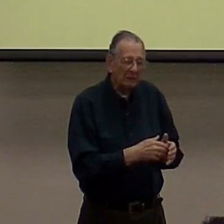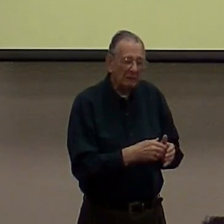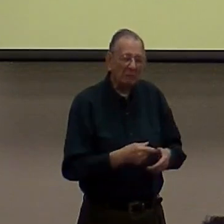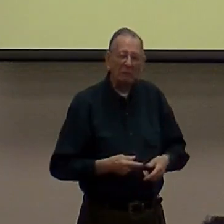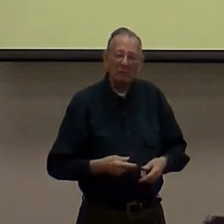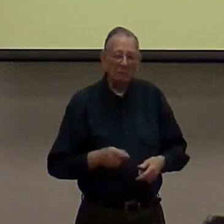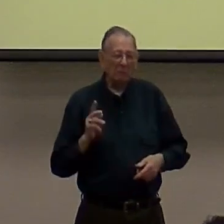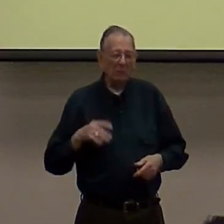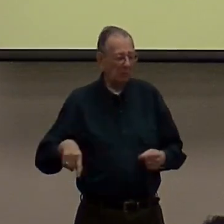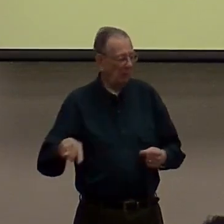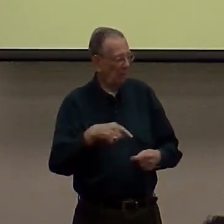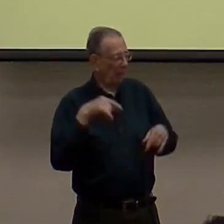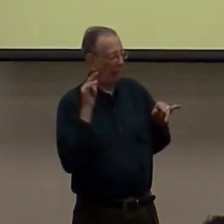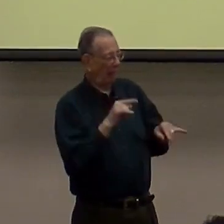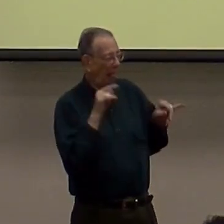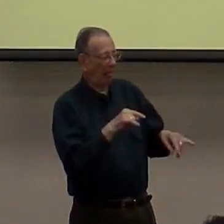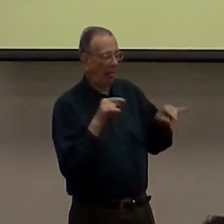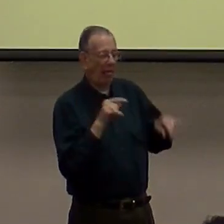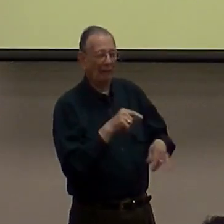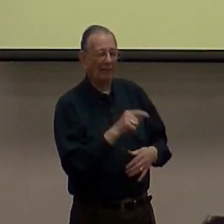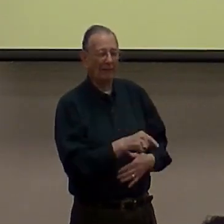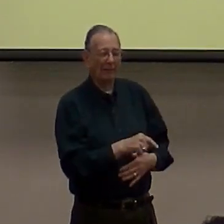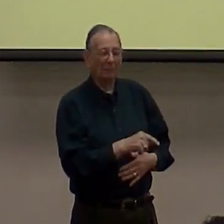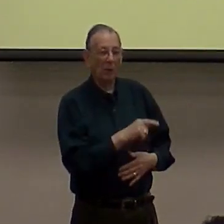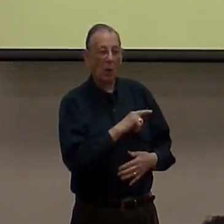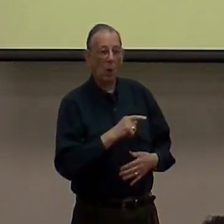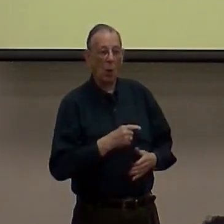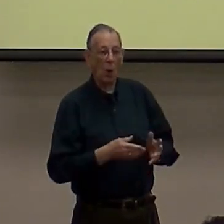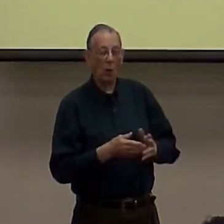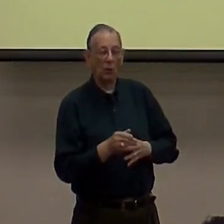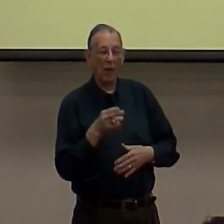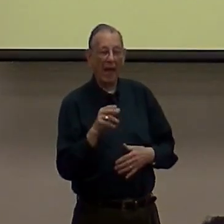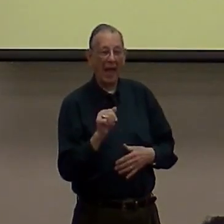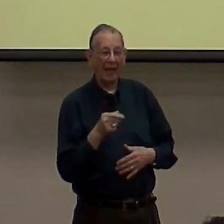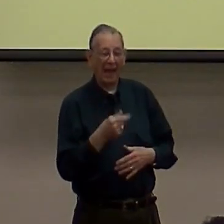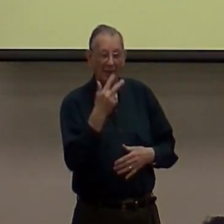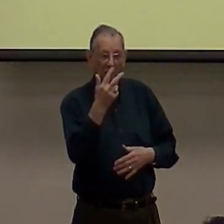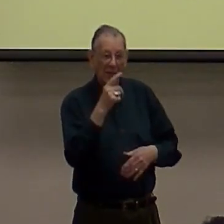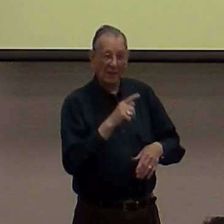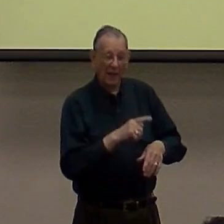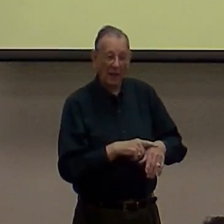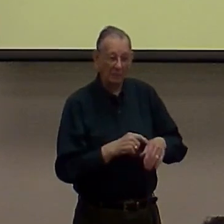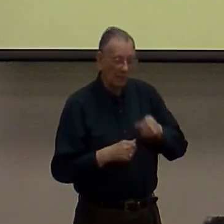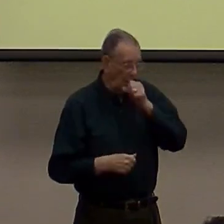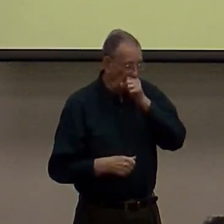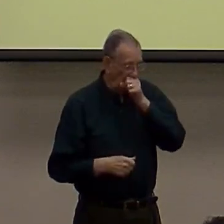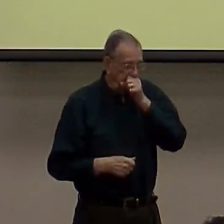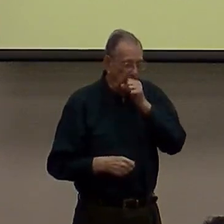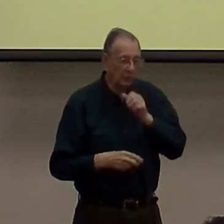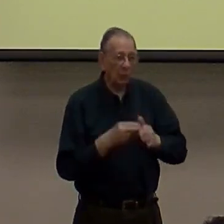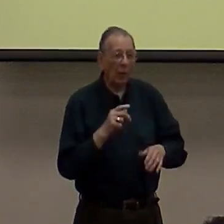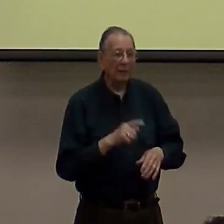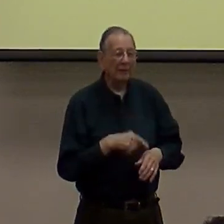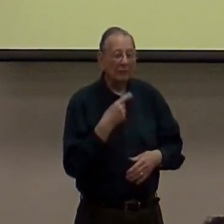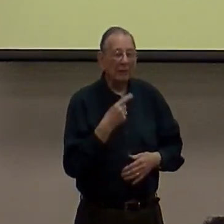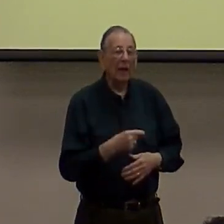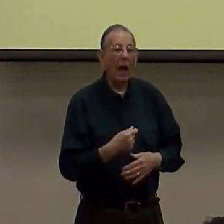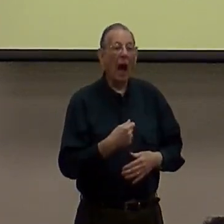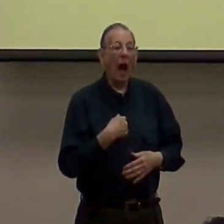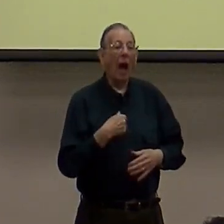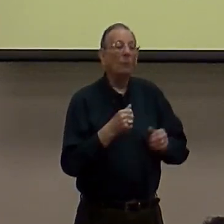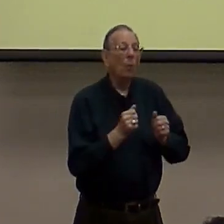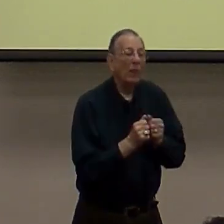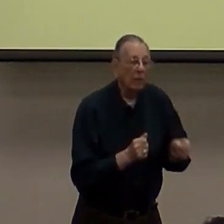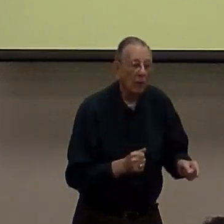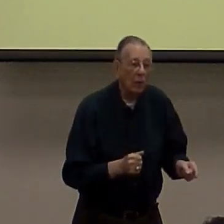by the peoples round about them. And the Lord, through the prophet Haggai, says 3 times. Twice He will actually say, I am with